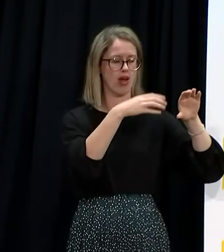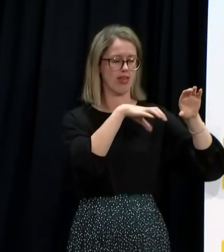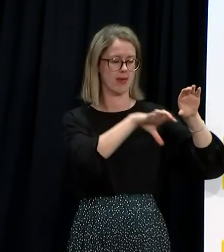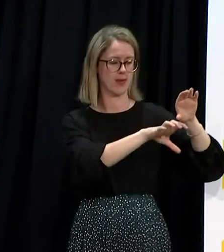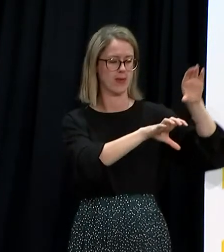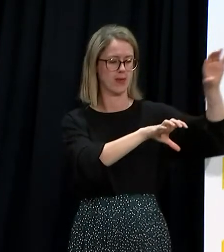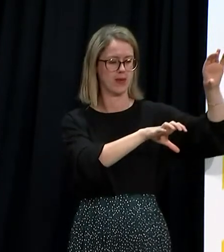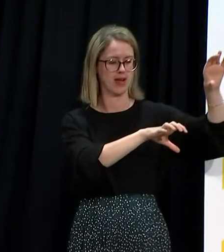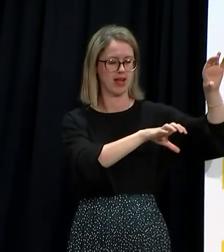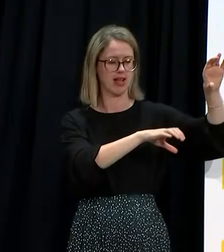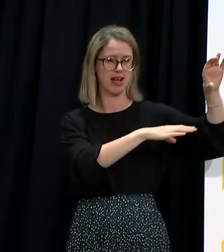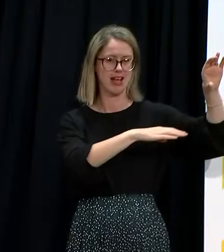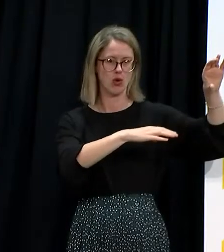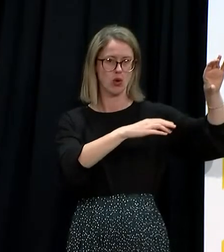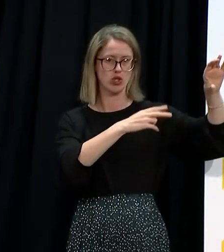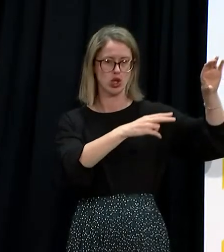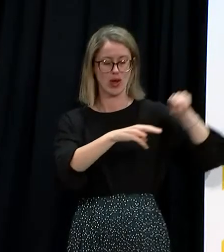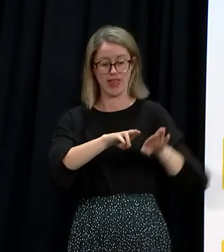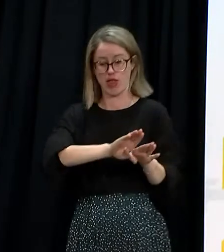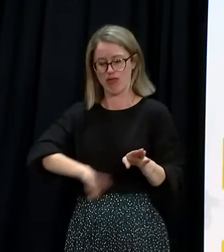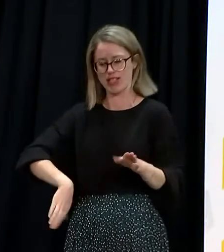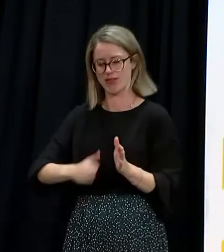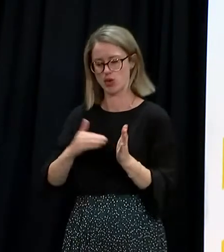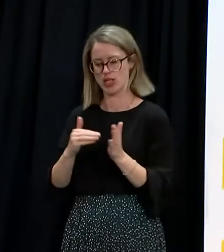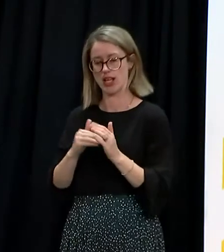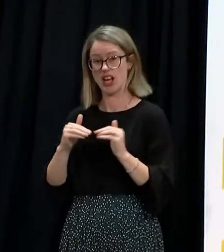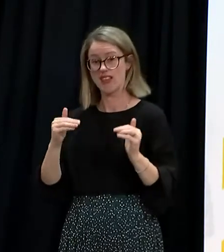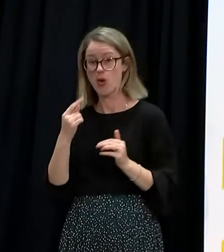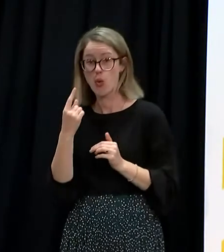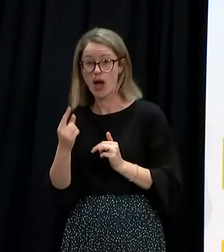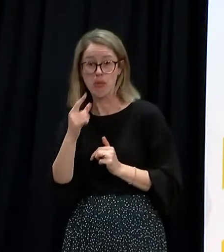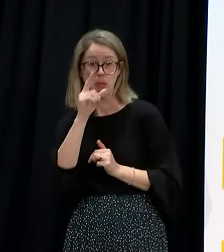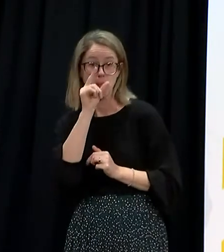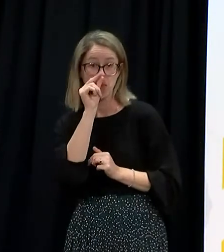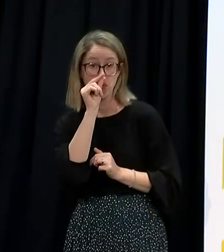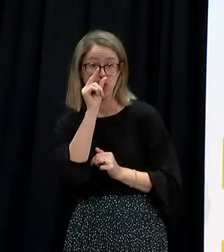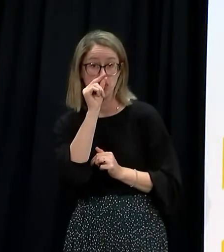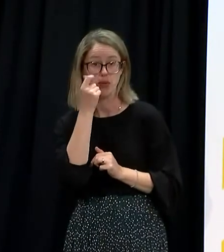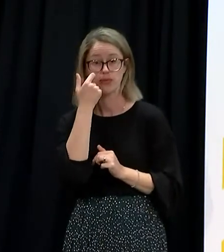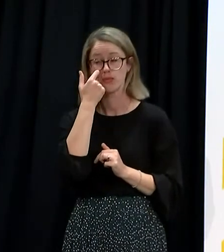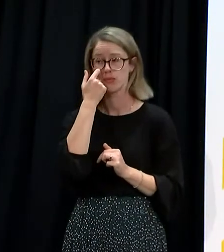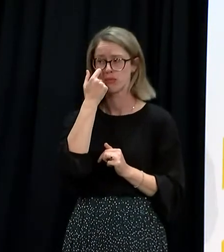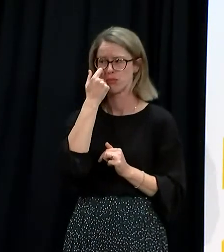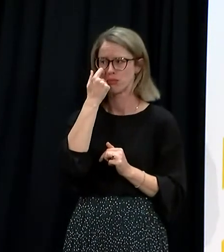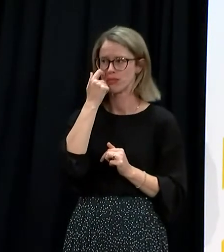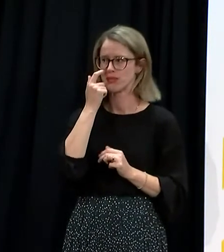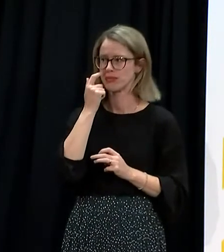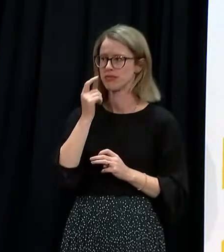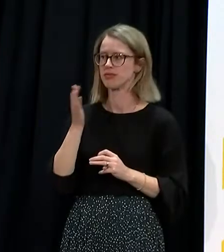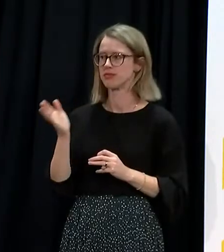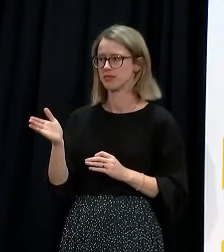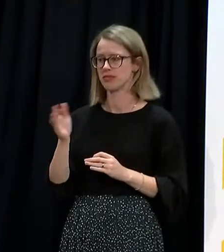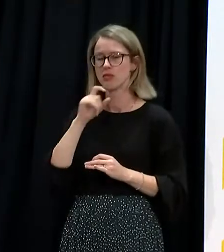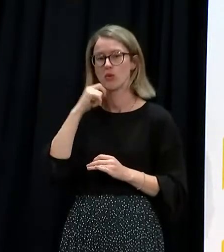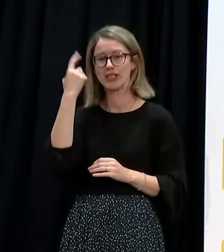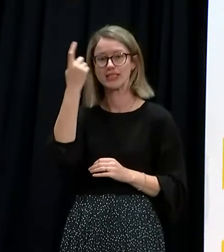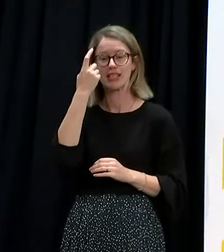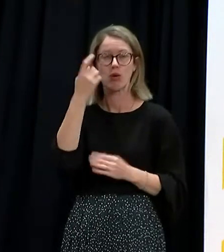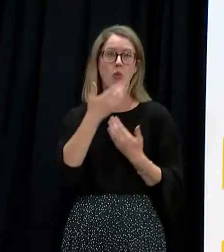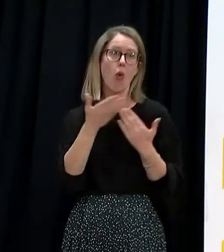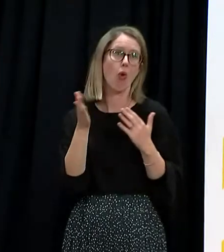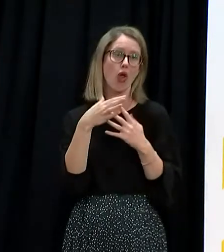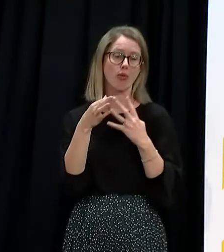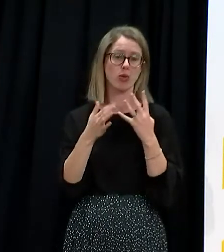to provide a second barrier, and the rest of the country may shift? So I expect that we'll consider everything